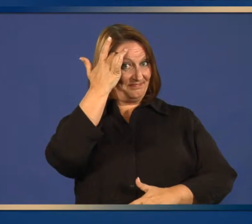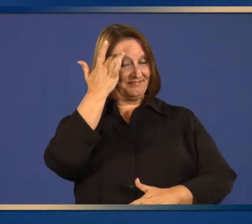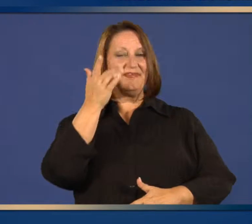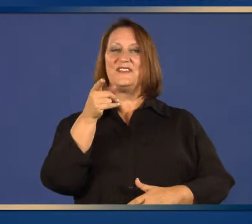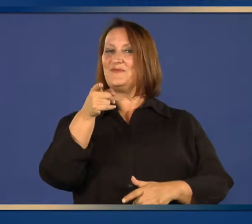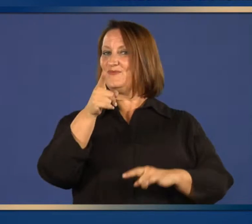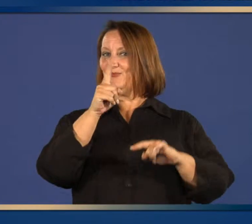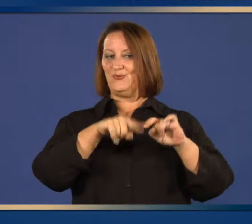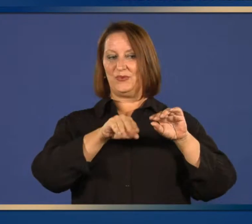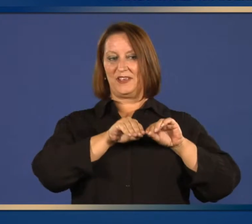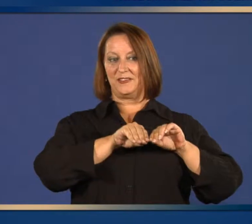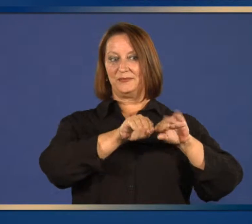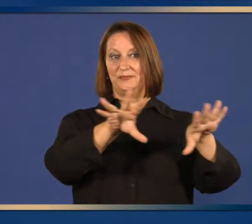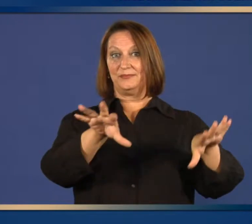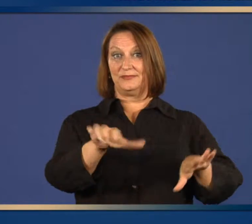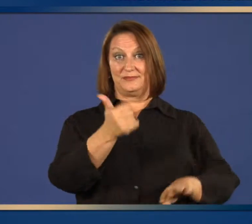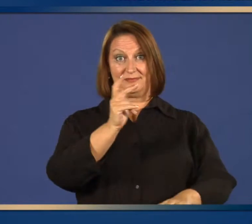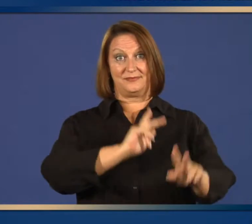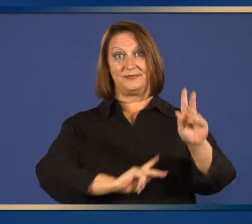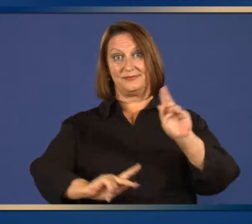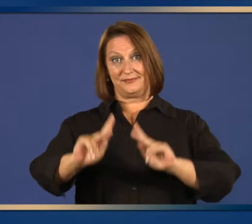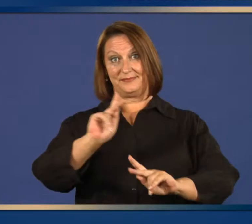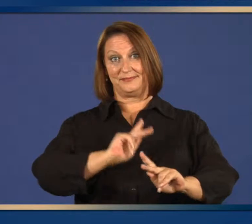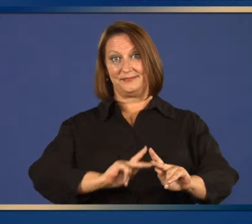to others.